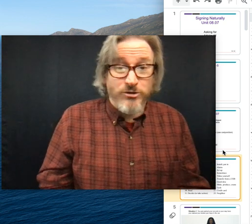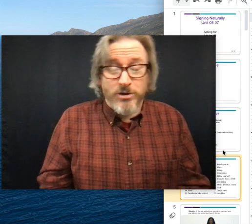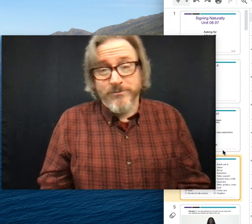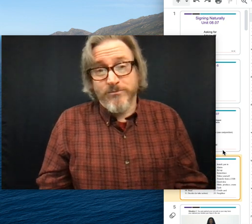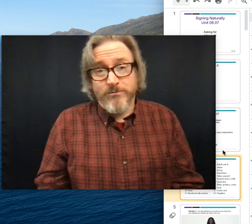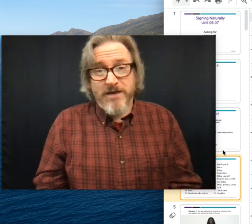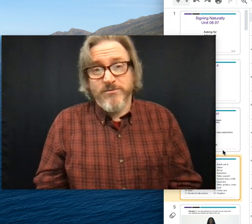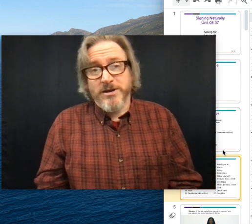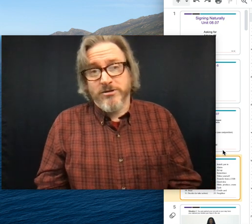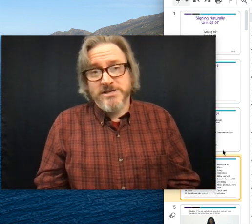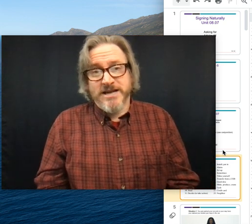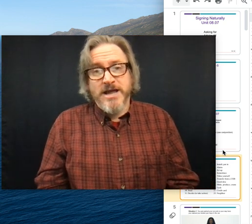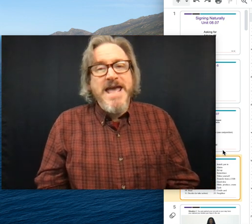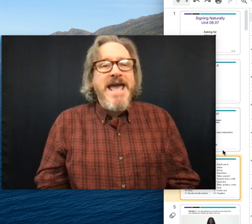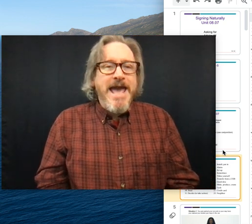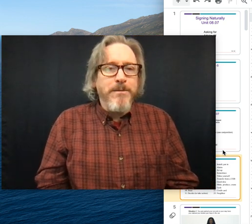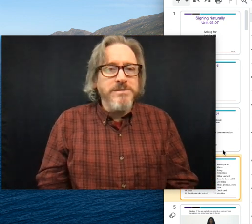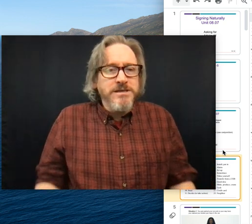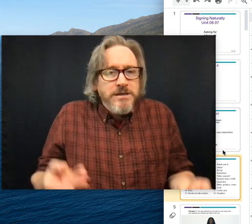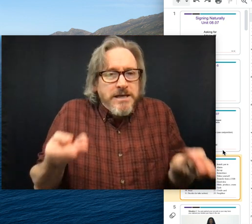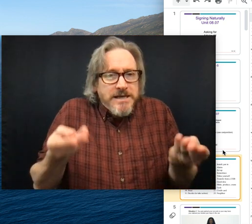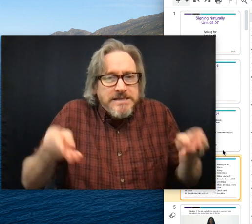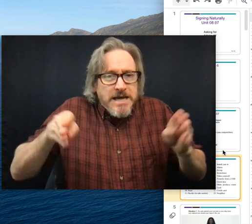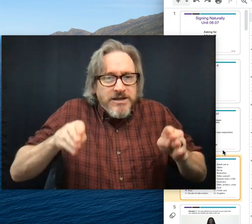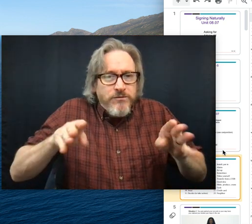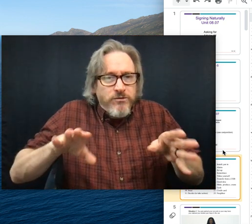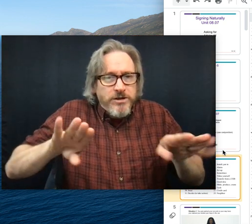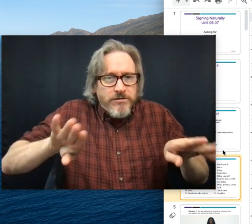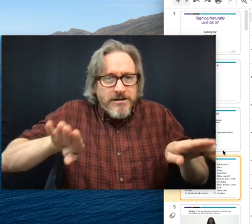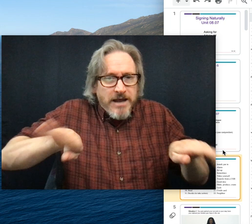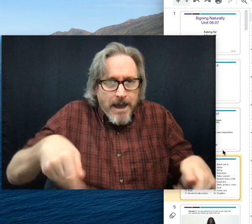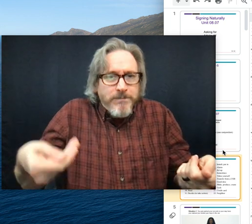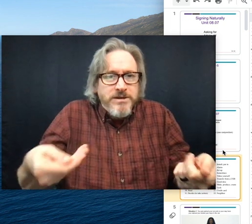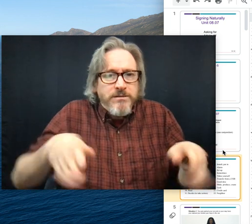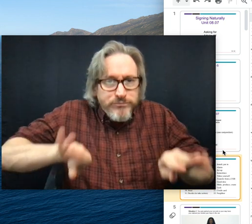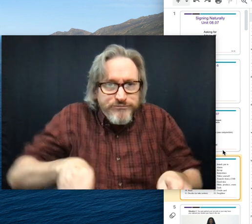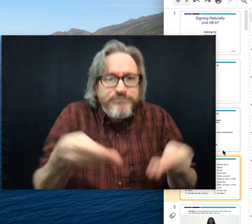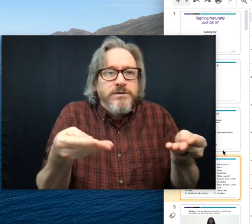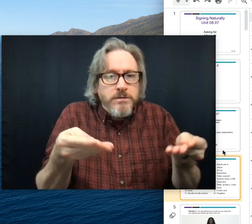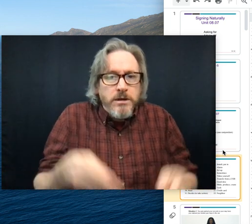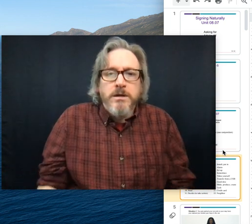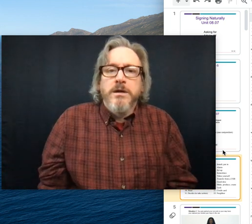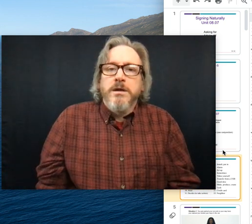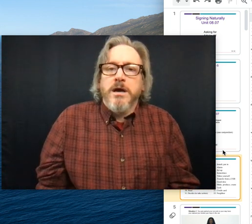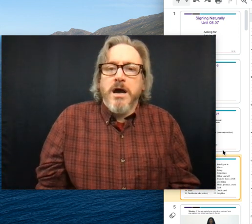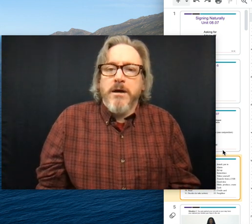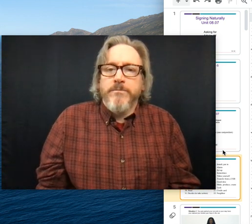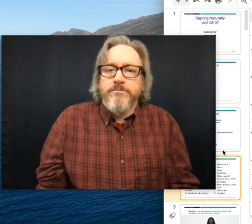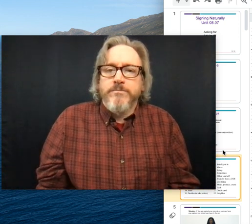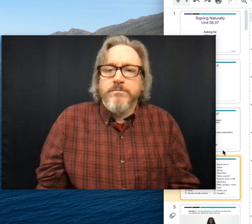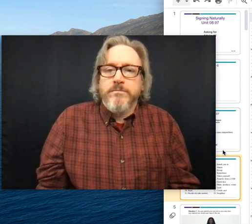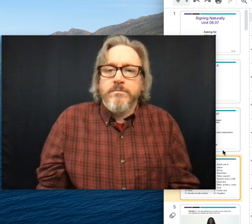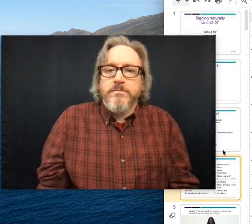do either one. Everybody will understand. Hemmed is kind of like you folded it right. Hemmed.